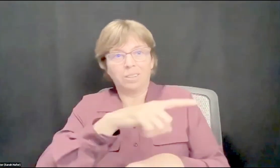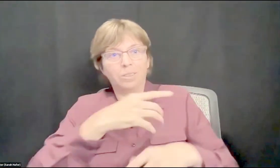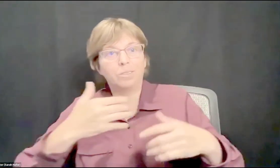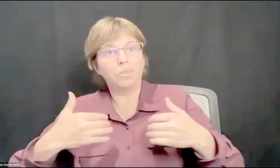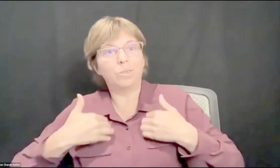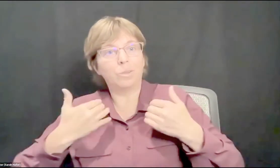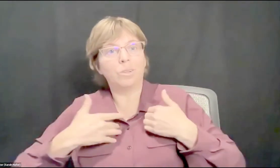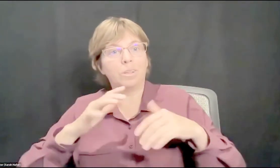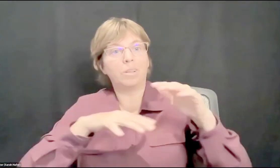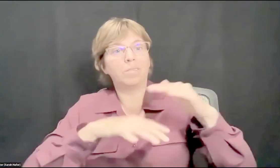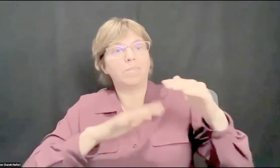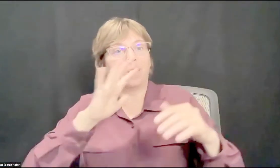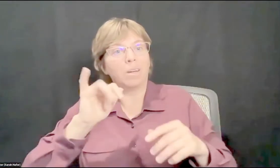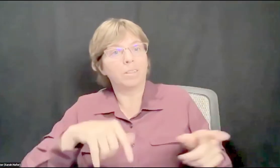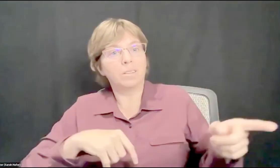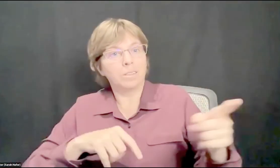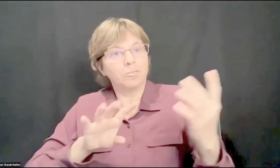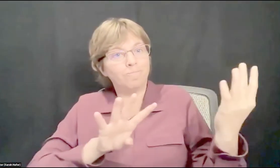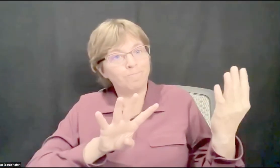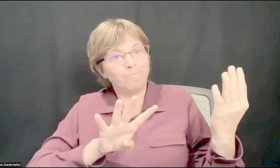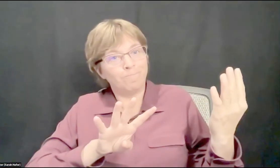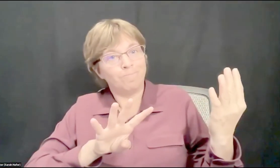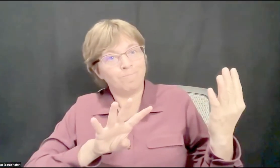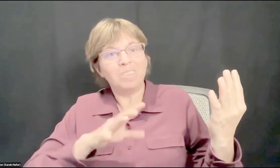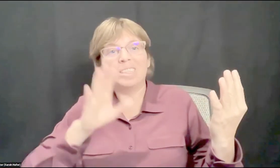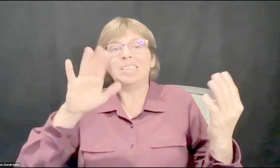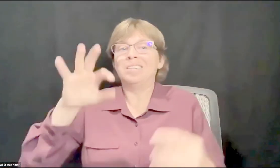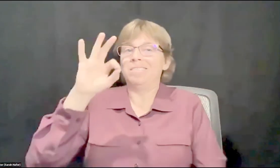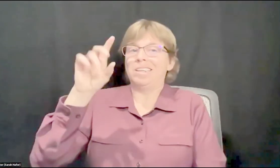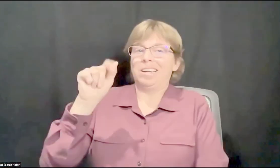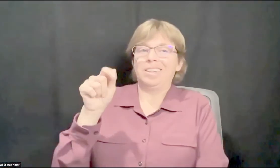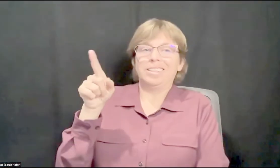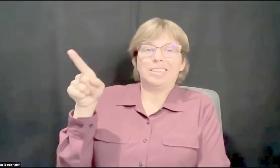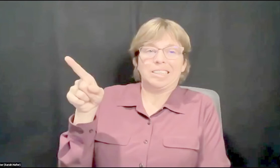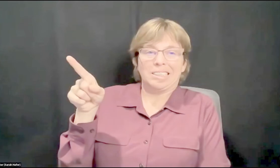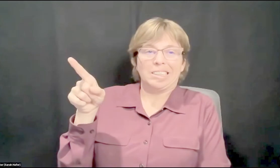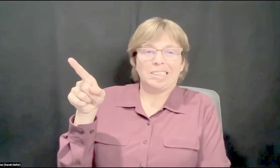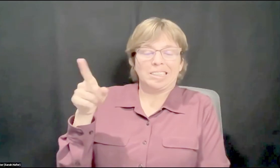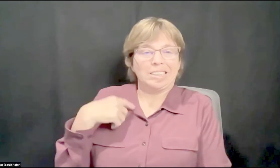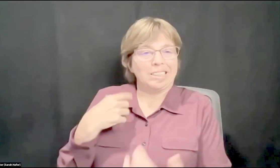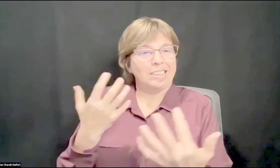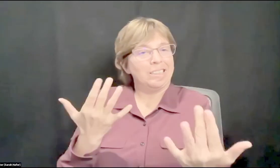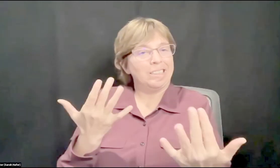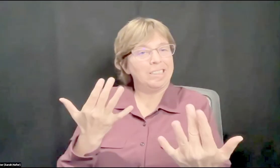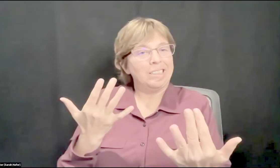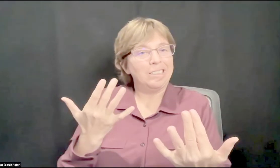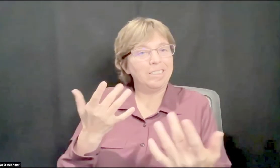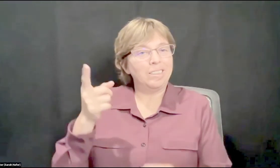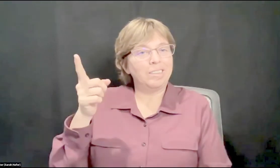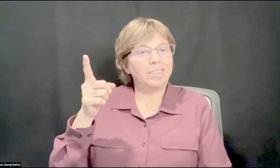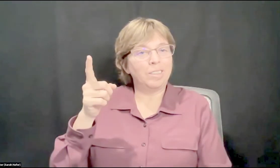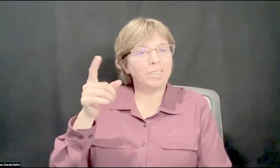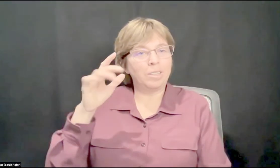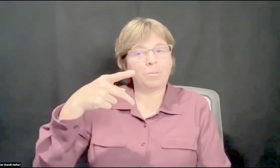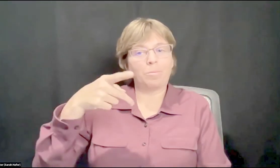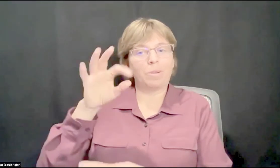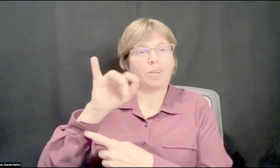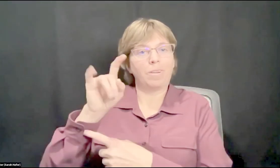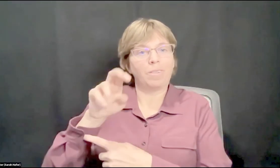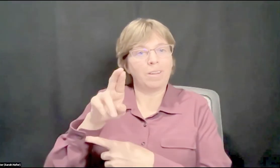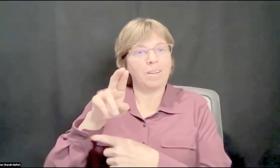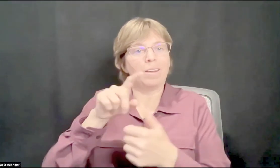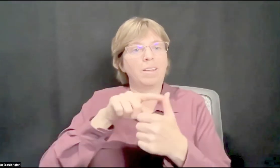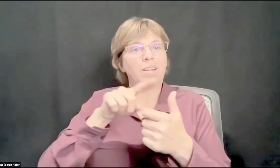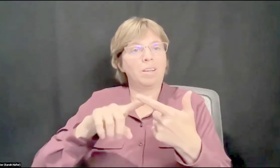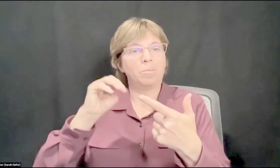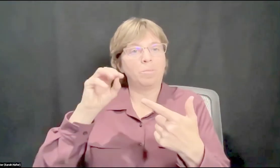FDA is reviewing data from the vaccine manufacturers. It's Pfizer and Moderna working on this, and from what